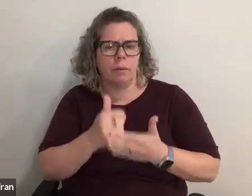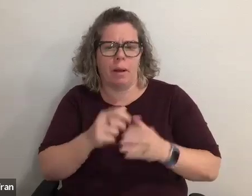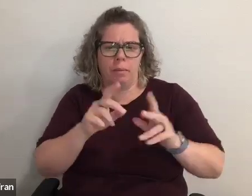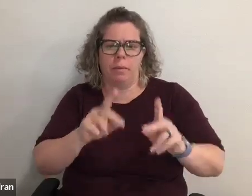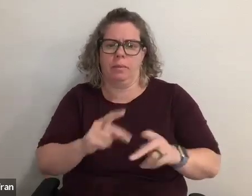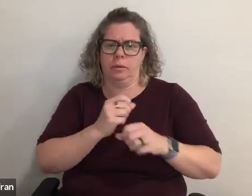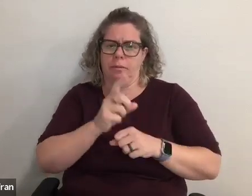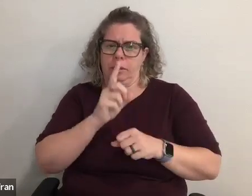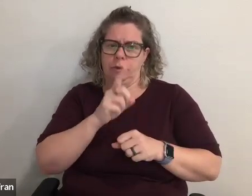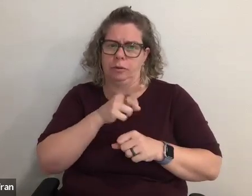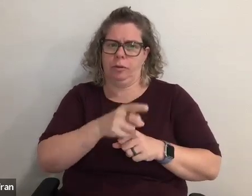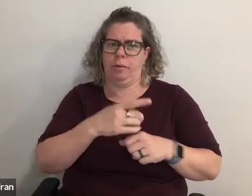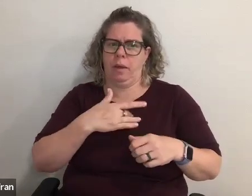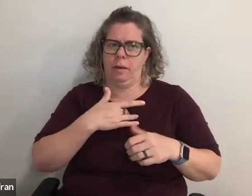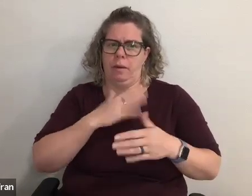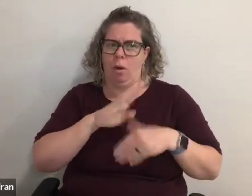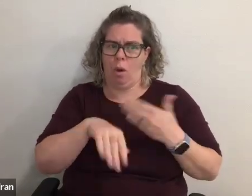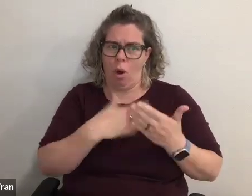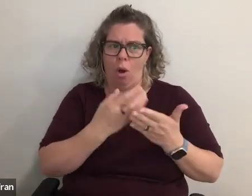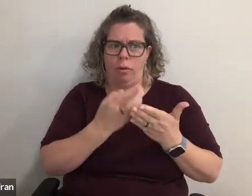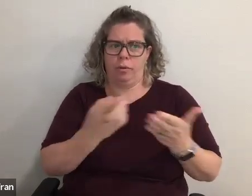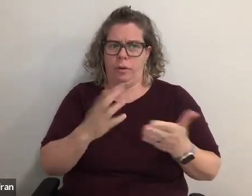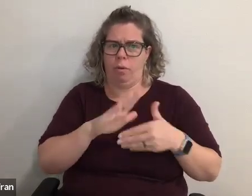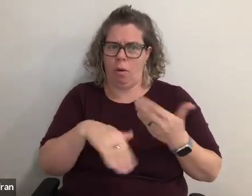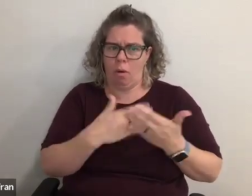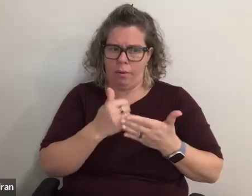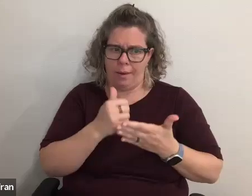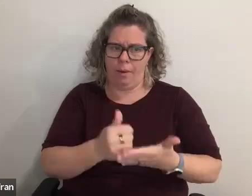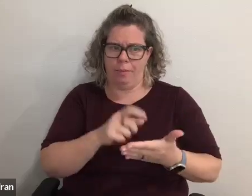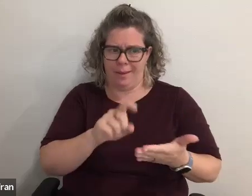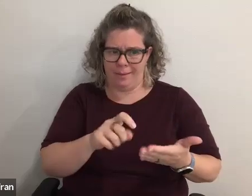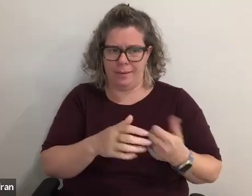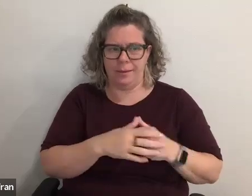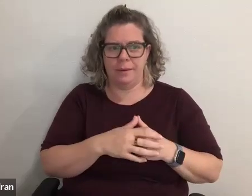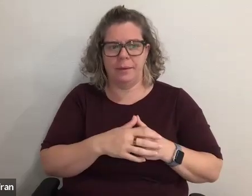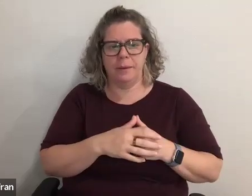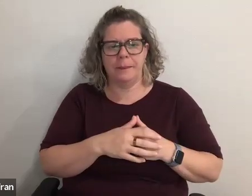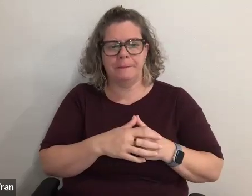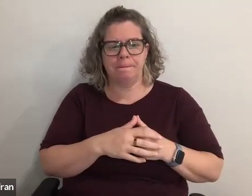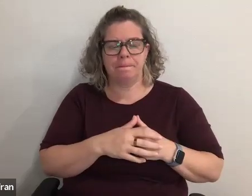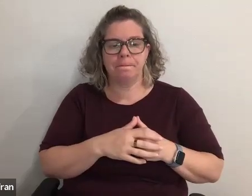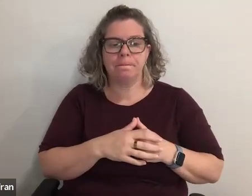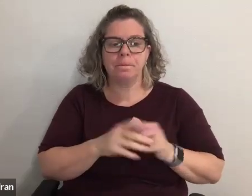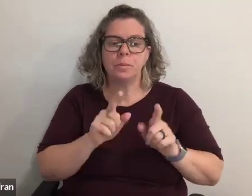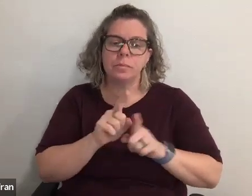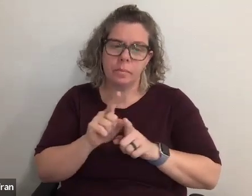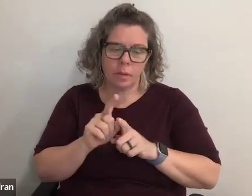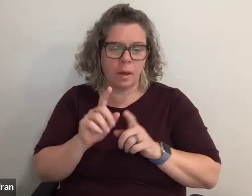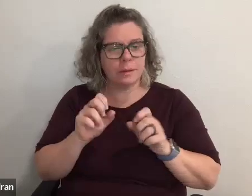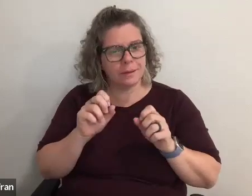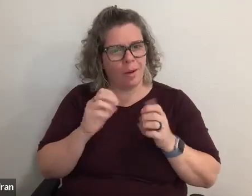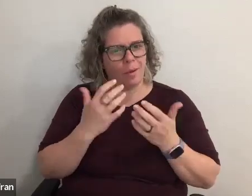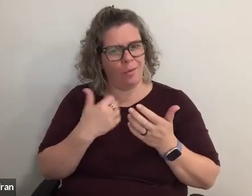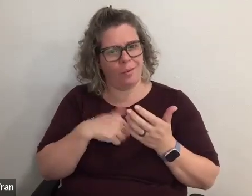to ensure that somebody's getting all the resources they need. And then really it also gives us an opportunity, if